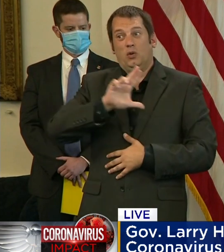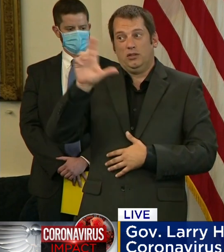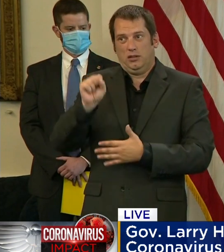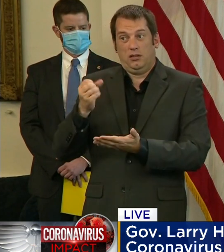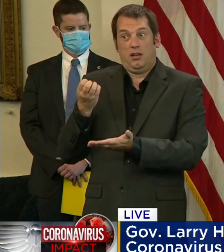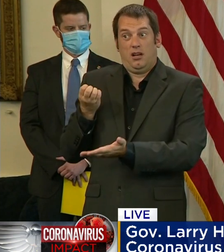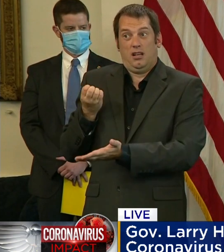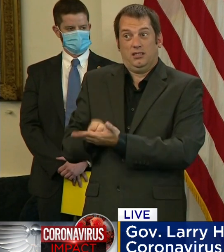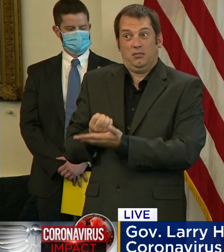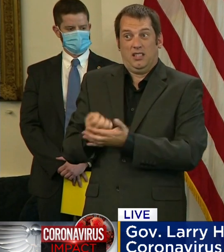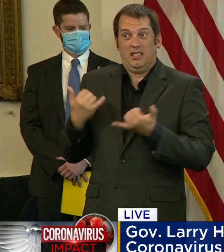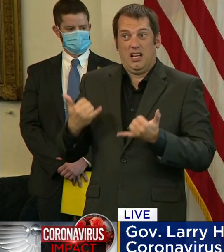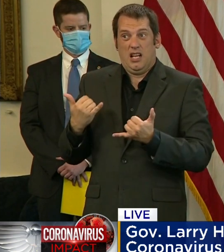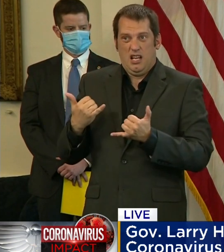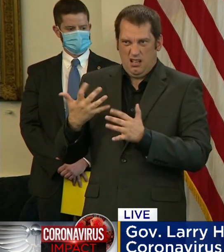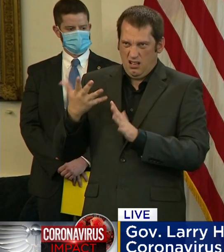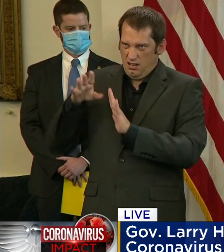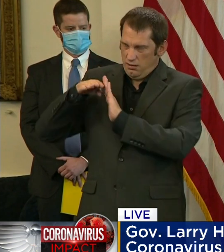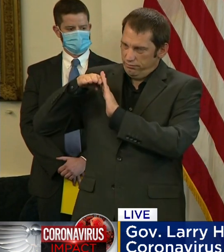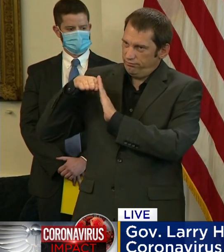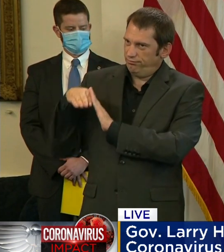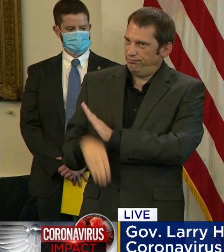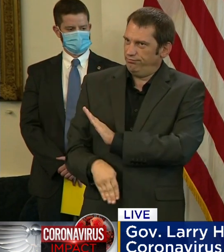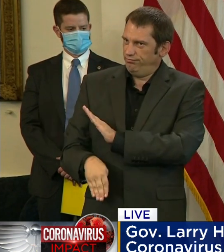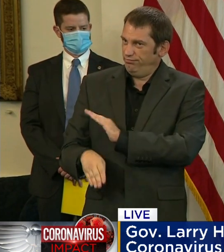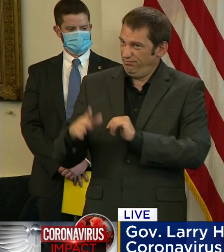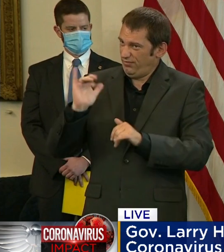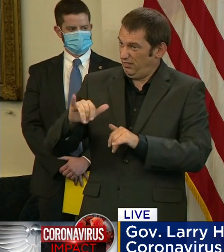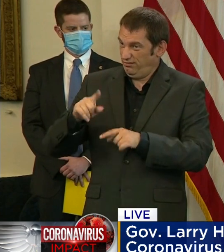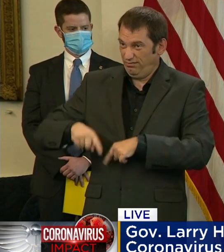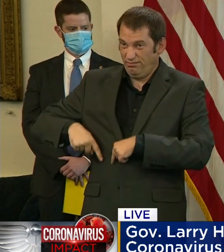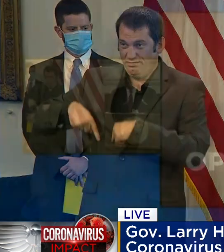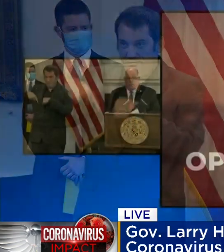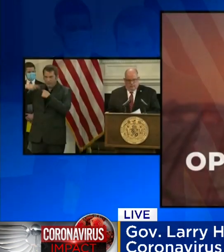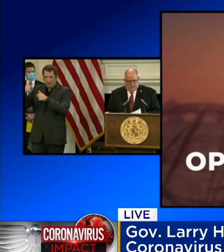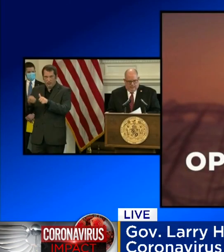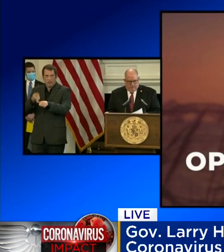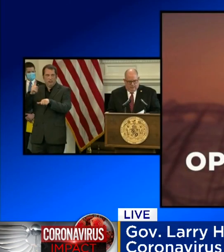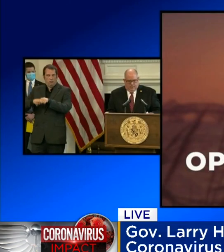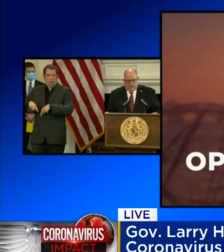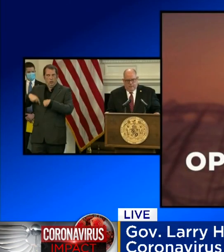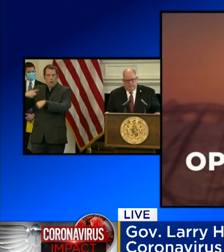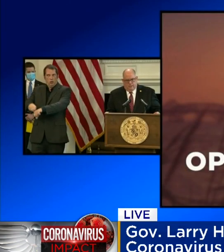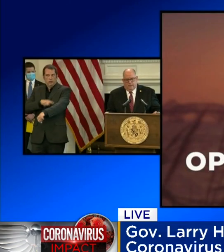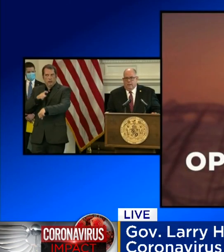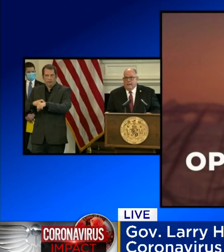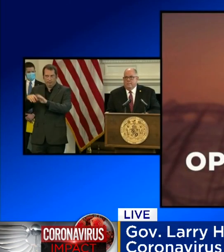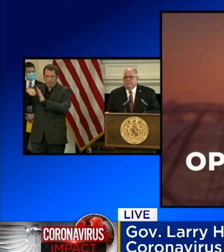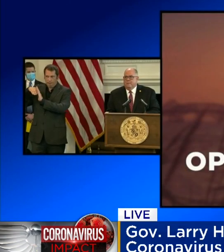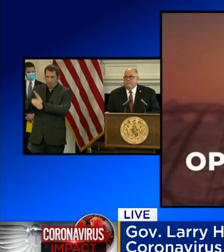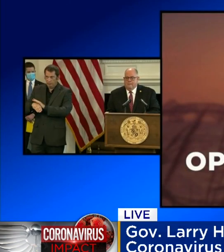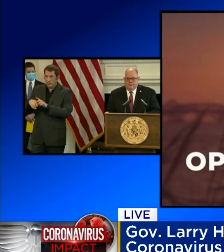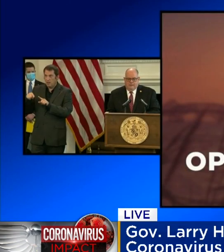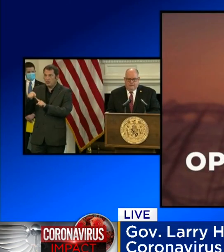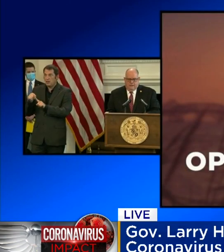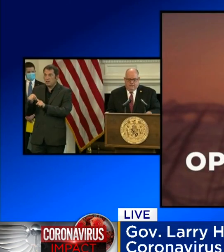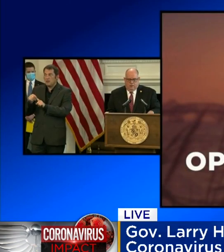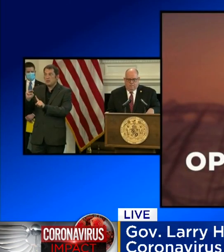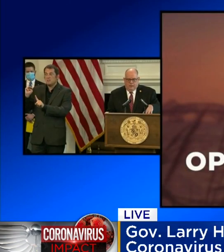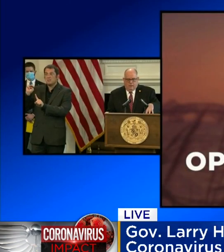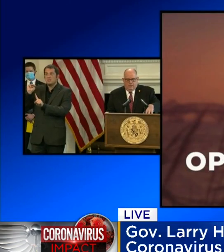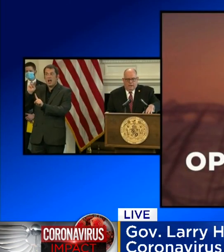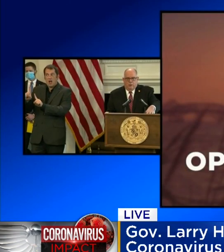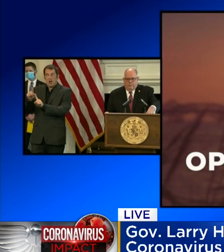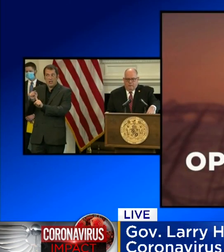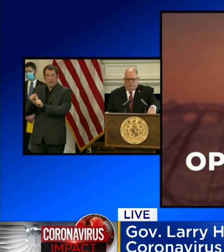And Marylanders have not been immune to this national economic collapse. Here in Maryland, however,